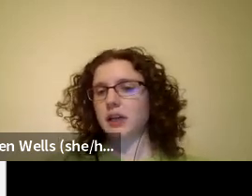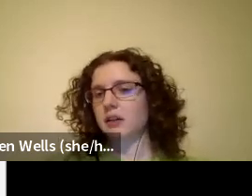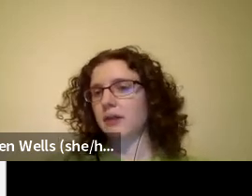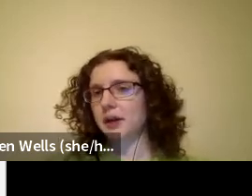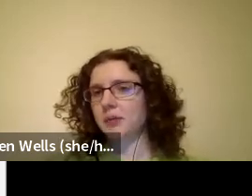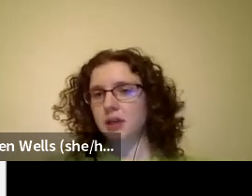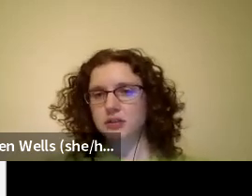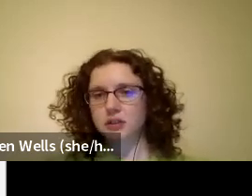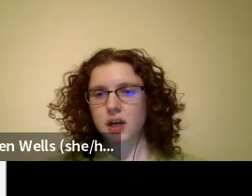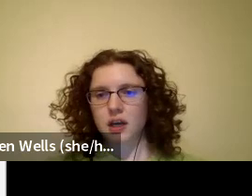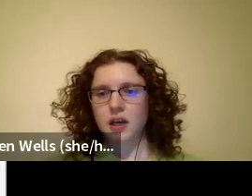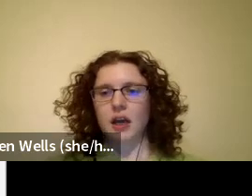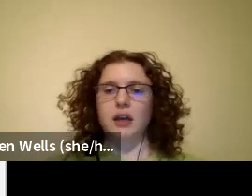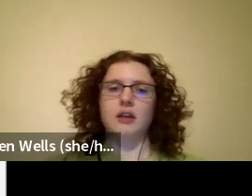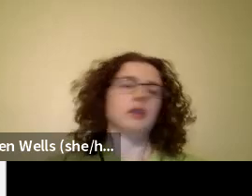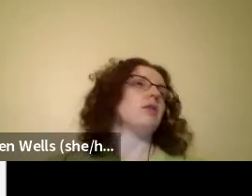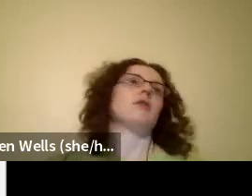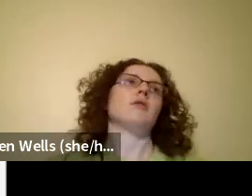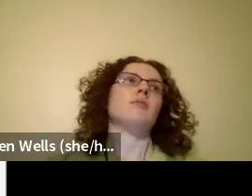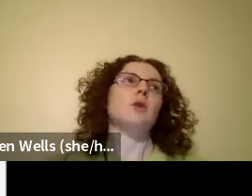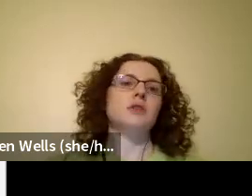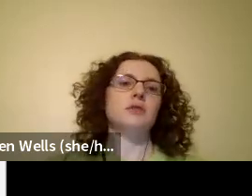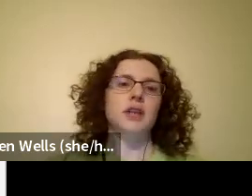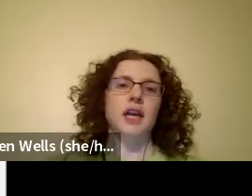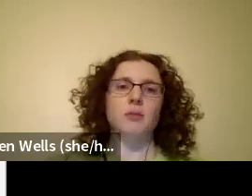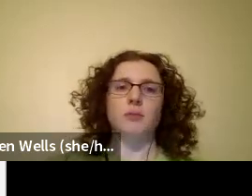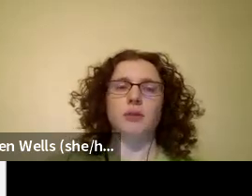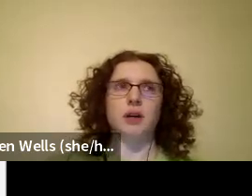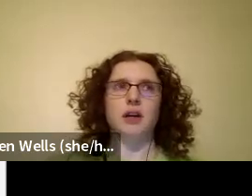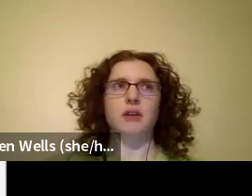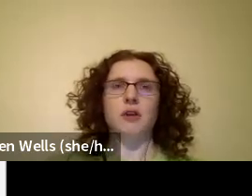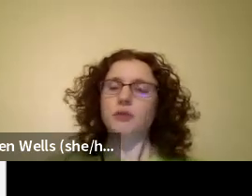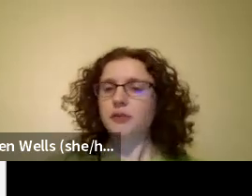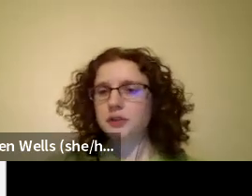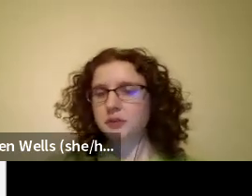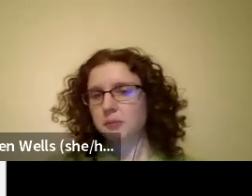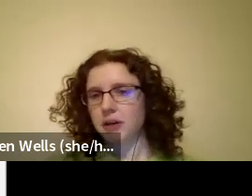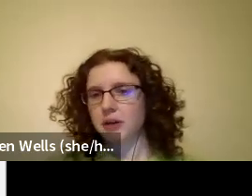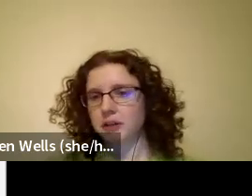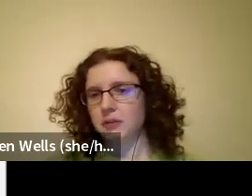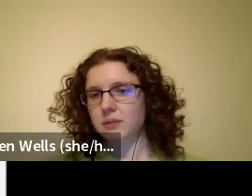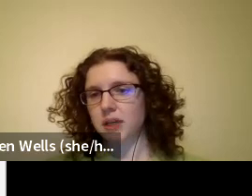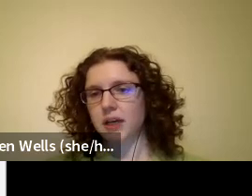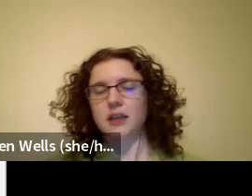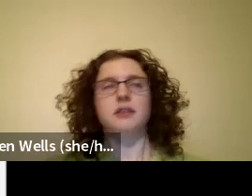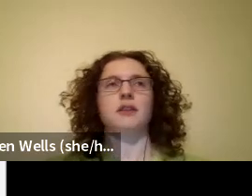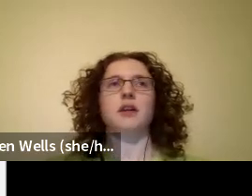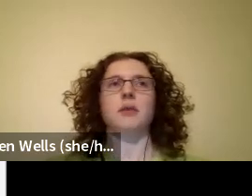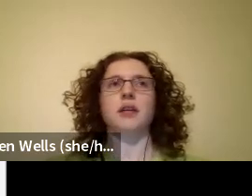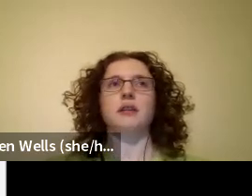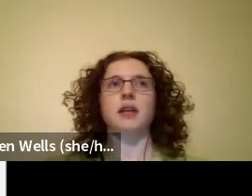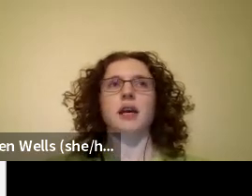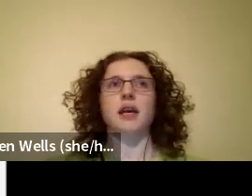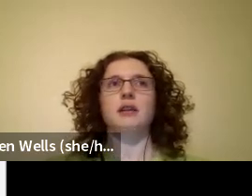health clinic in Rainier Beach. And most of the time when we were involved with first responders, it was because